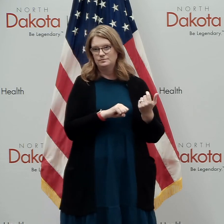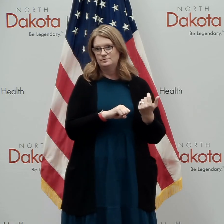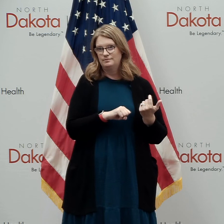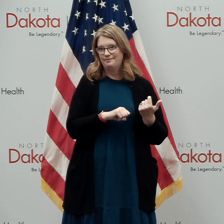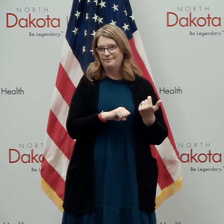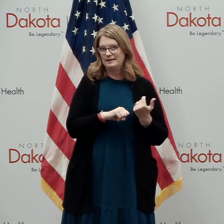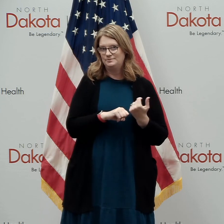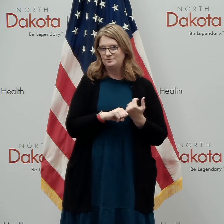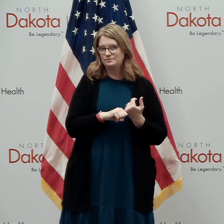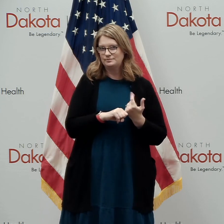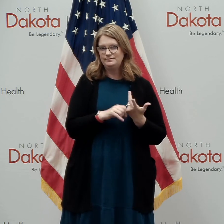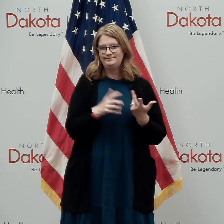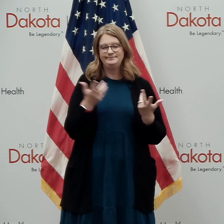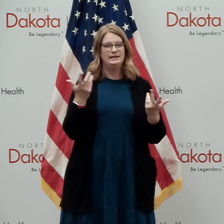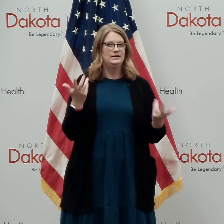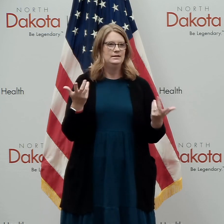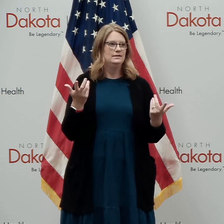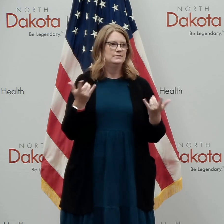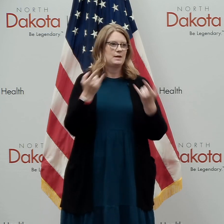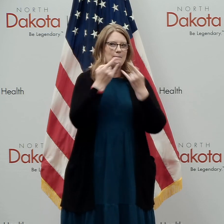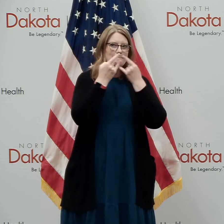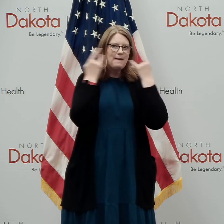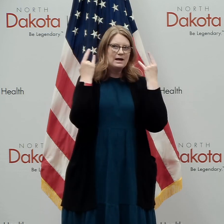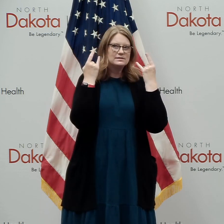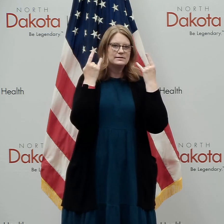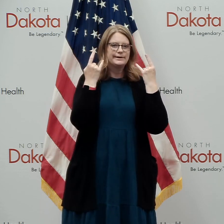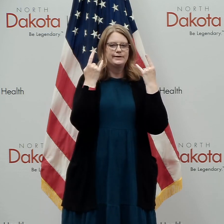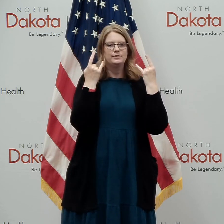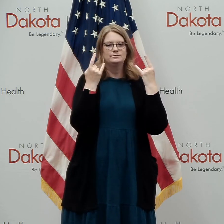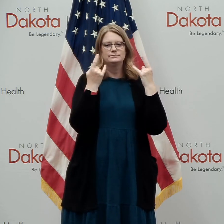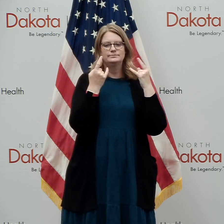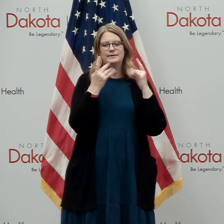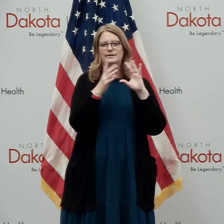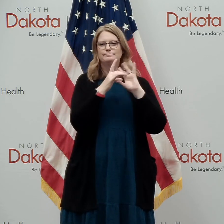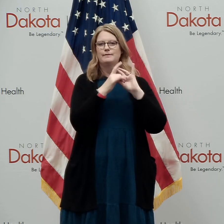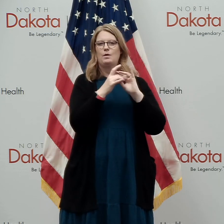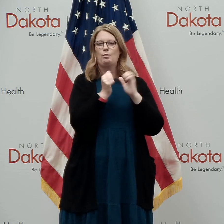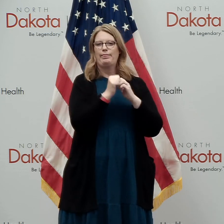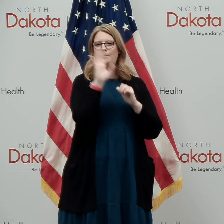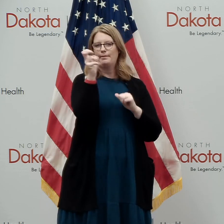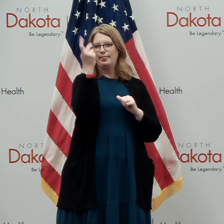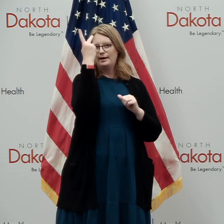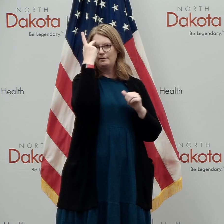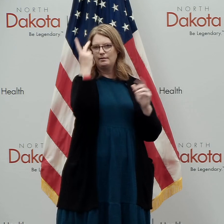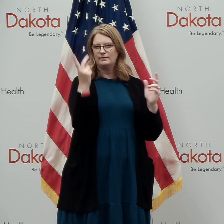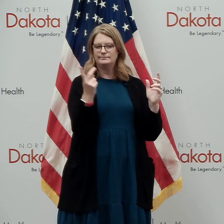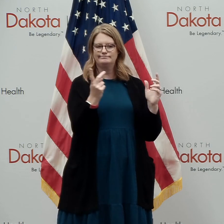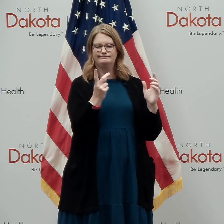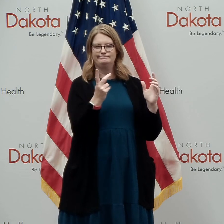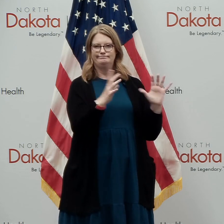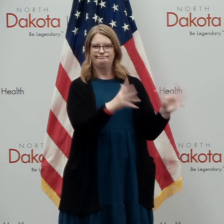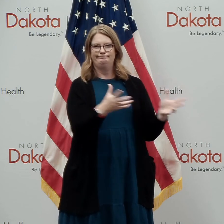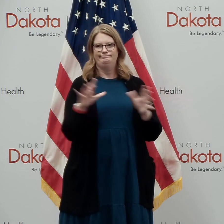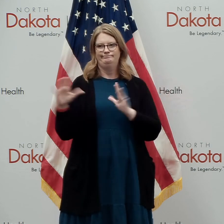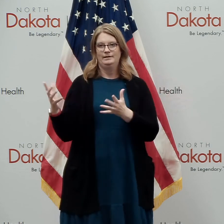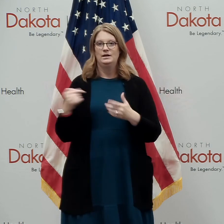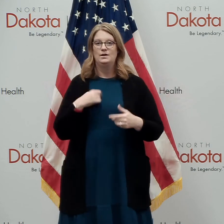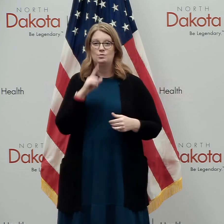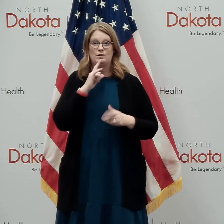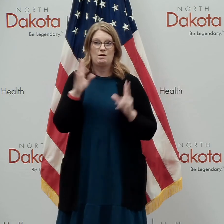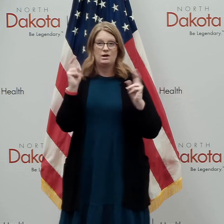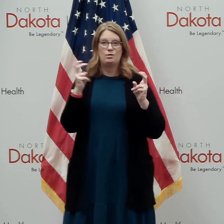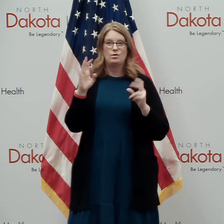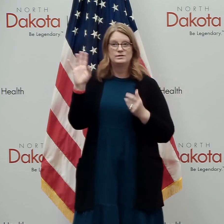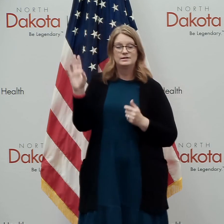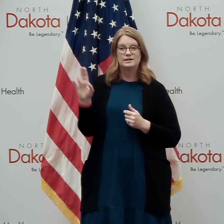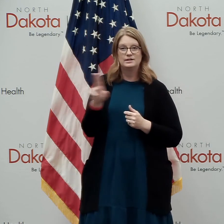that somehow masks have become political. And again, I just want to say, as quote the President of the United States, who said